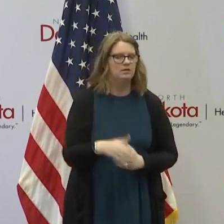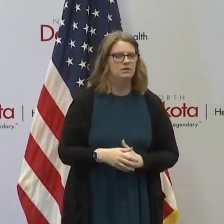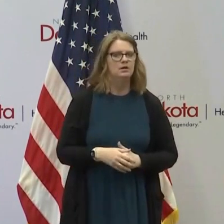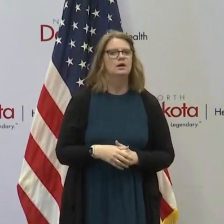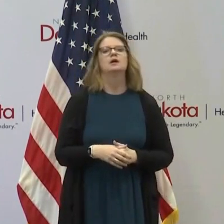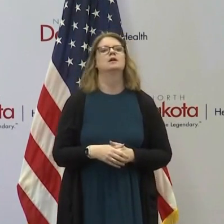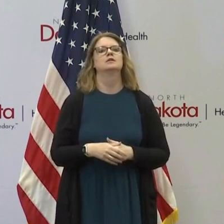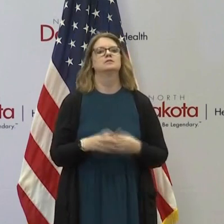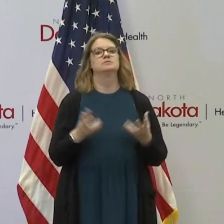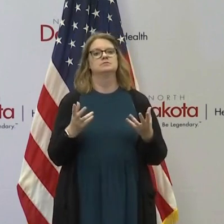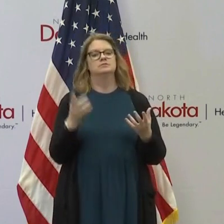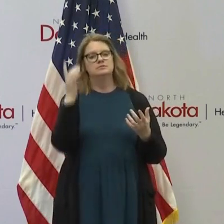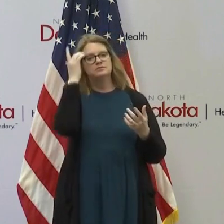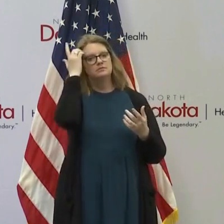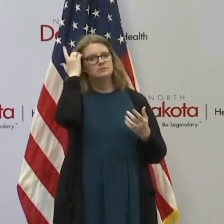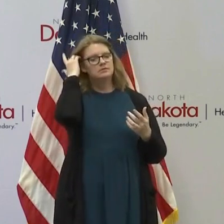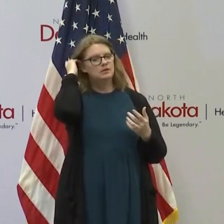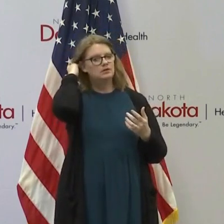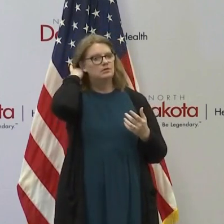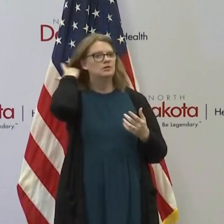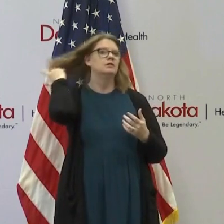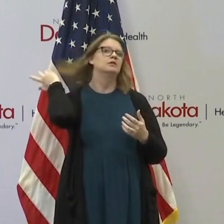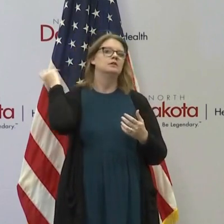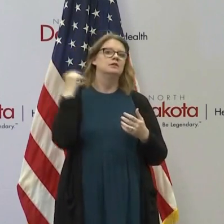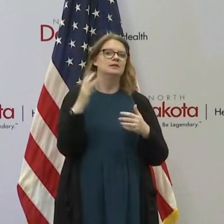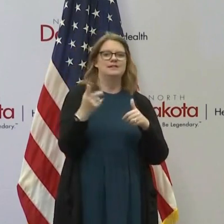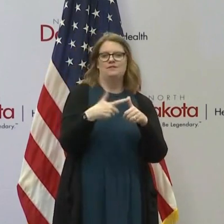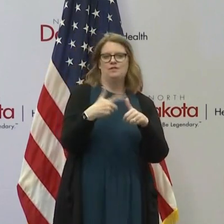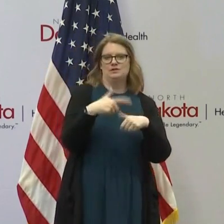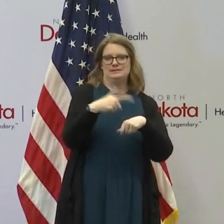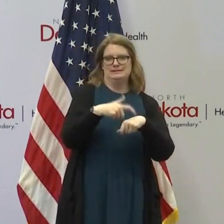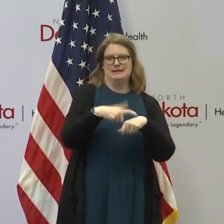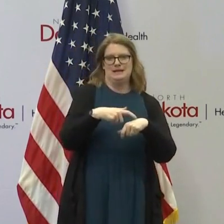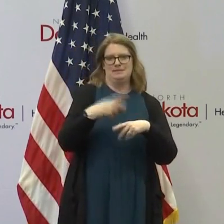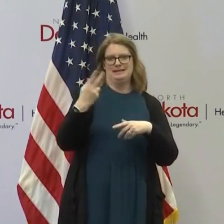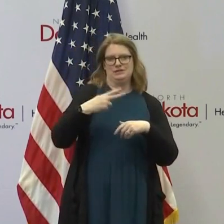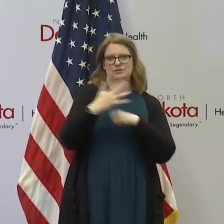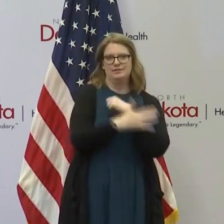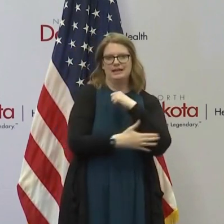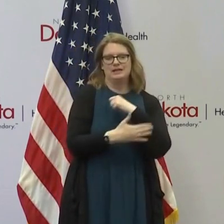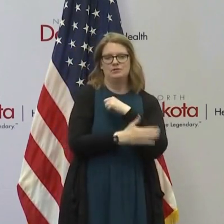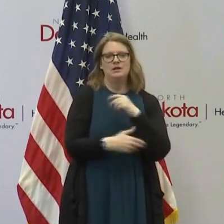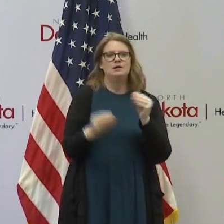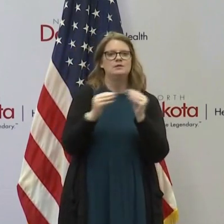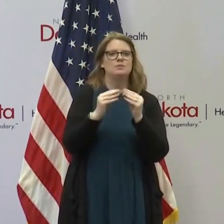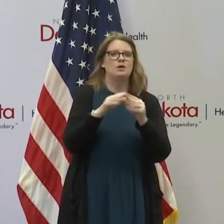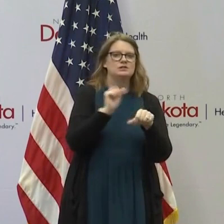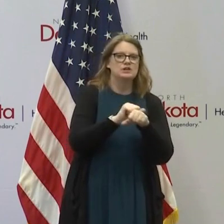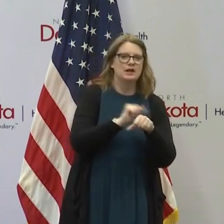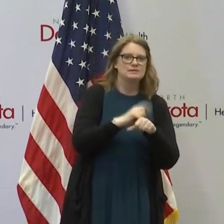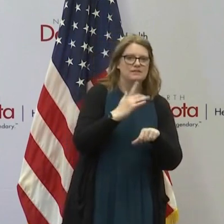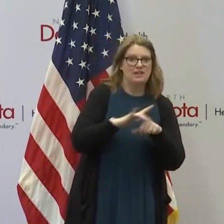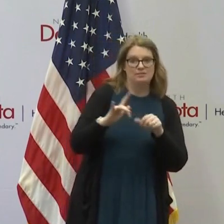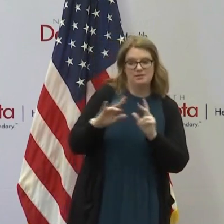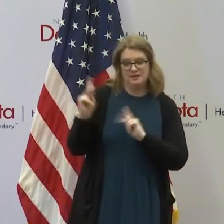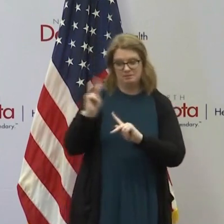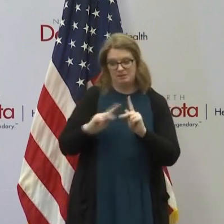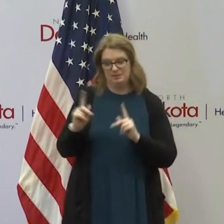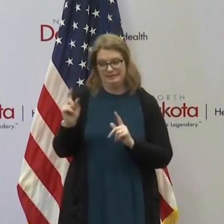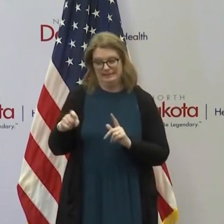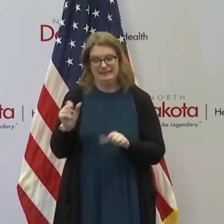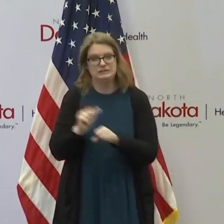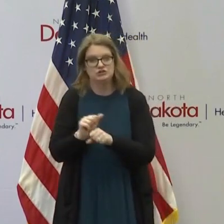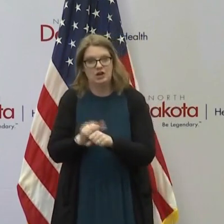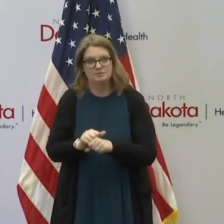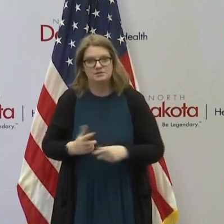power when you've got that many. I mean, we're the first time in the history of our country where there was more jobs available than there were people seeking jobs. I